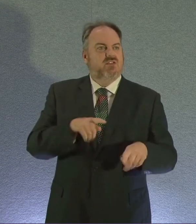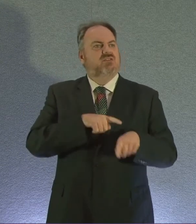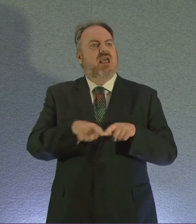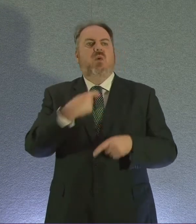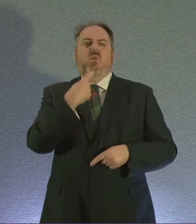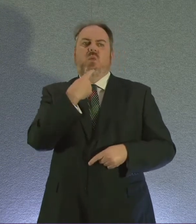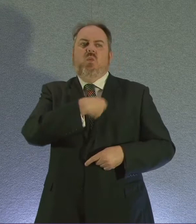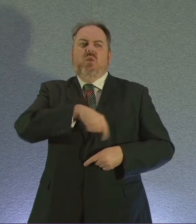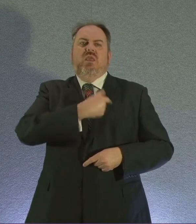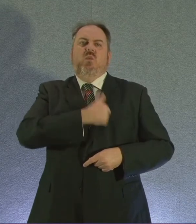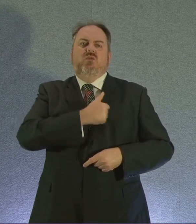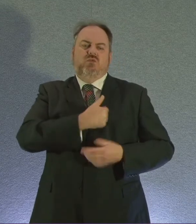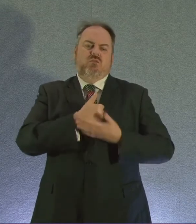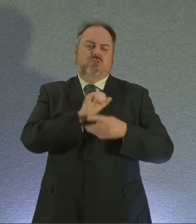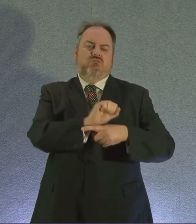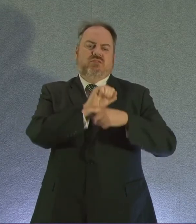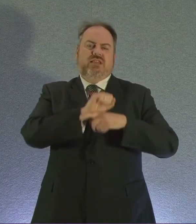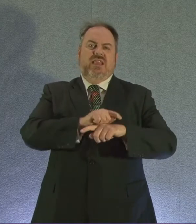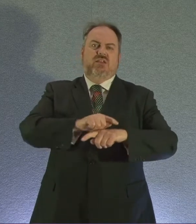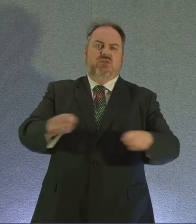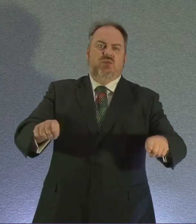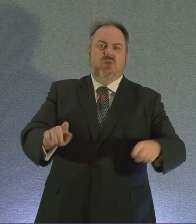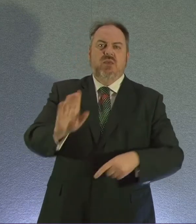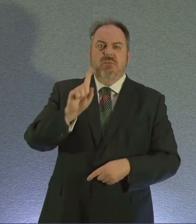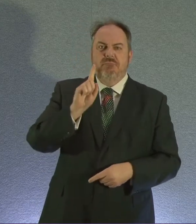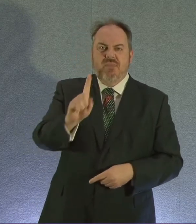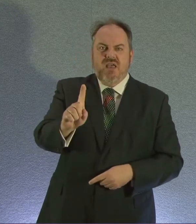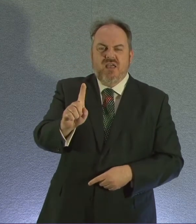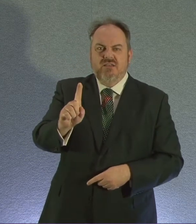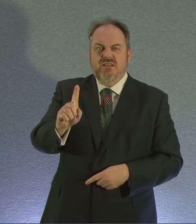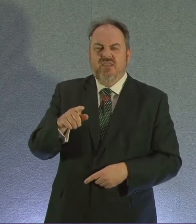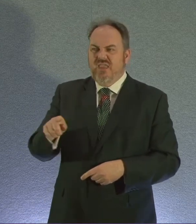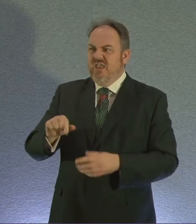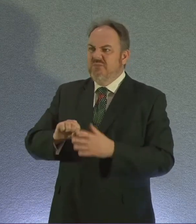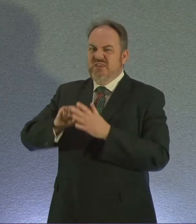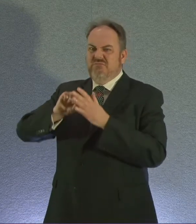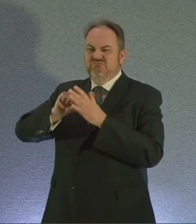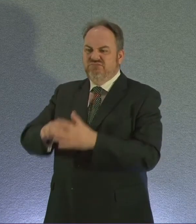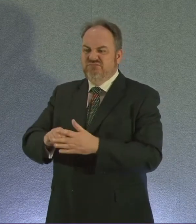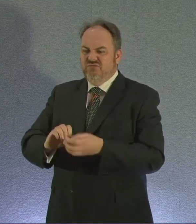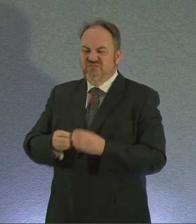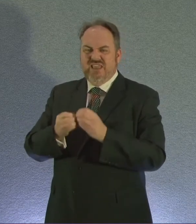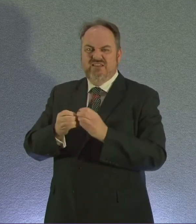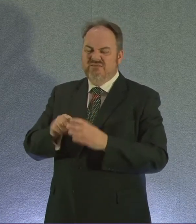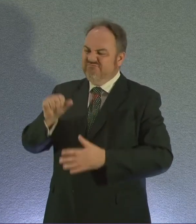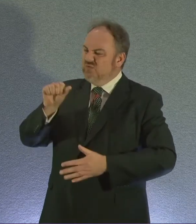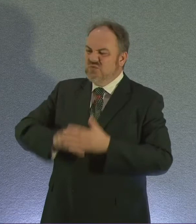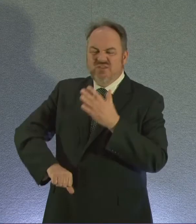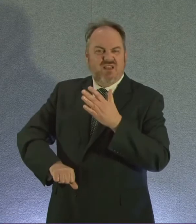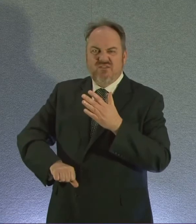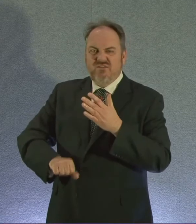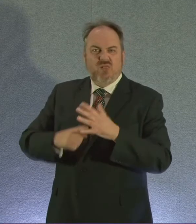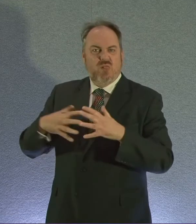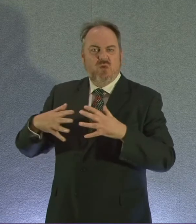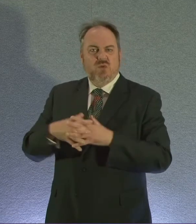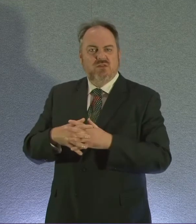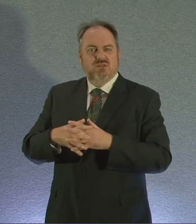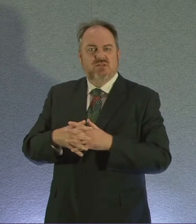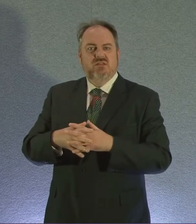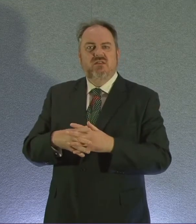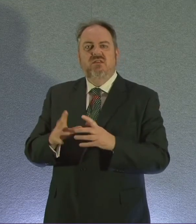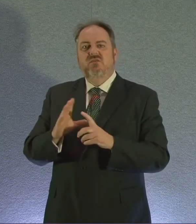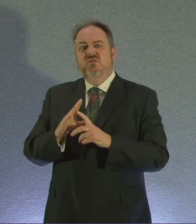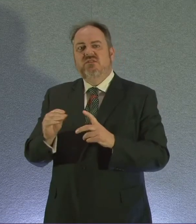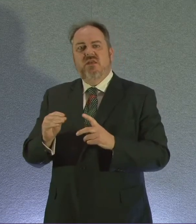protecting their nations, that they begin down the path towards tyranny. And we can see some of that in countries like Hungary. I'm very glad that this